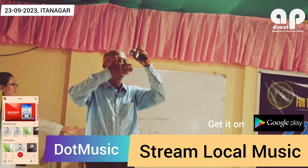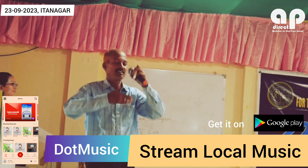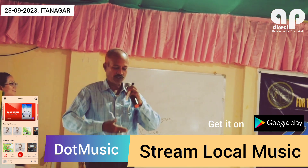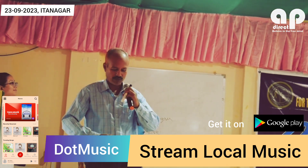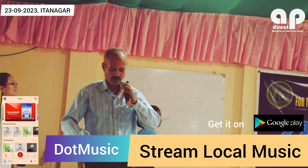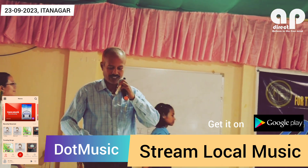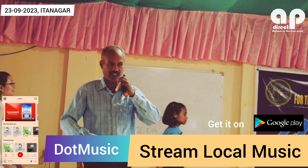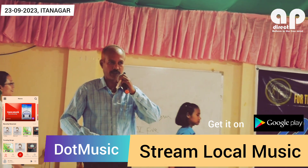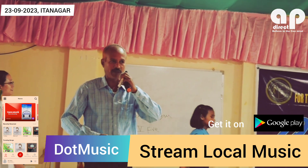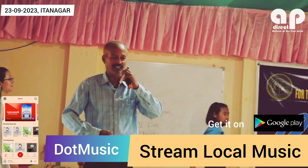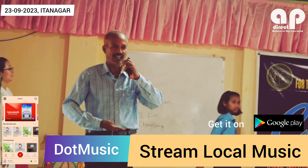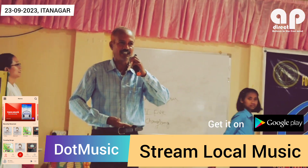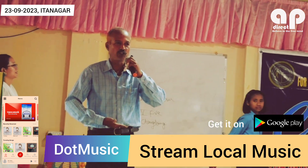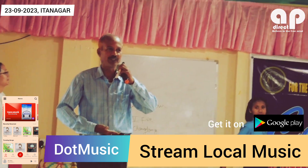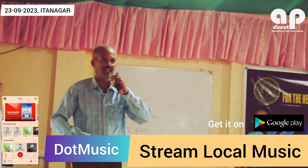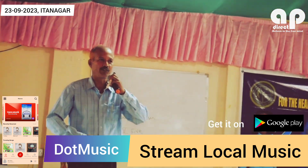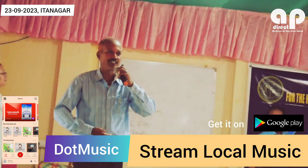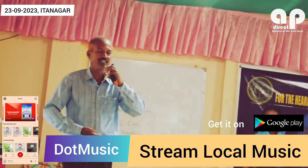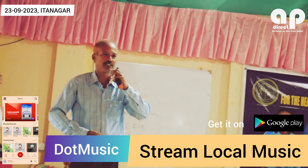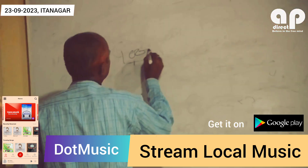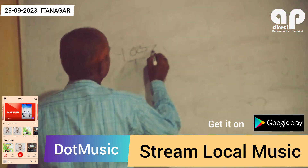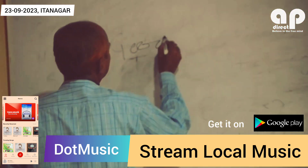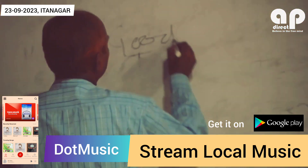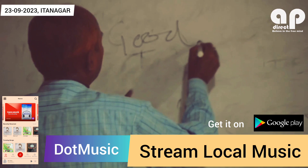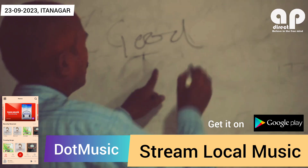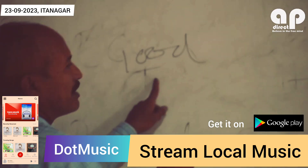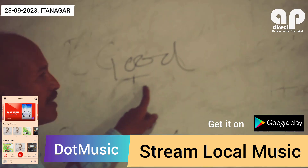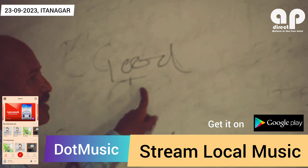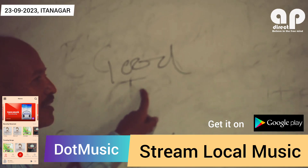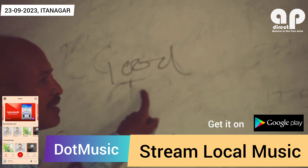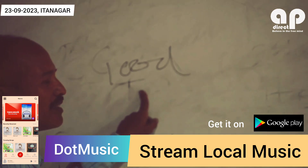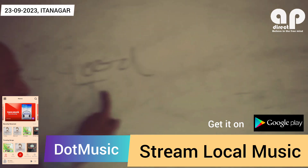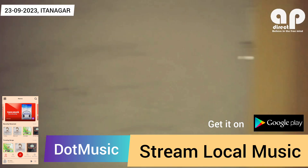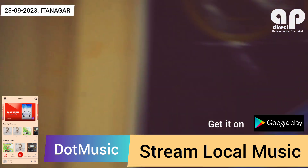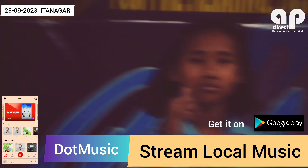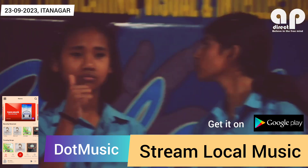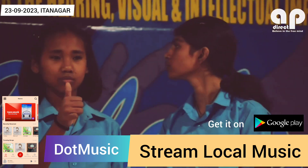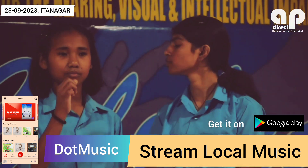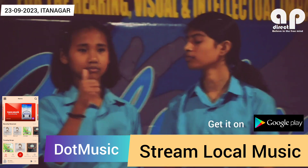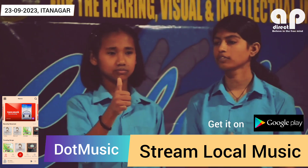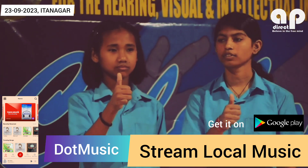So within this frame, signing should be there within this. This is good.